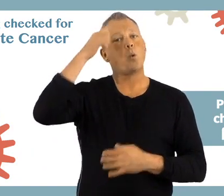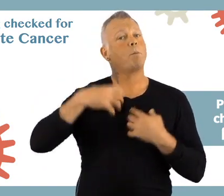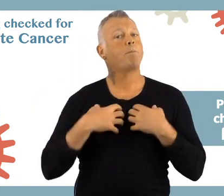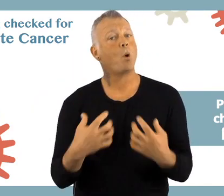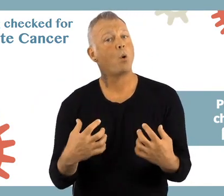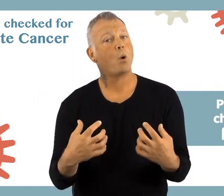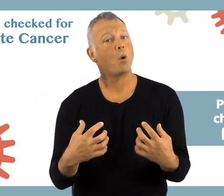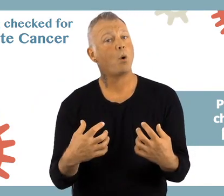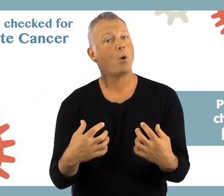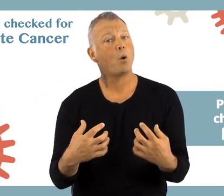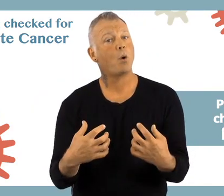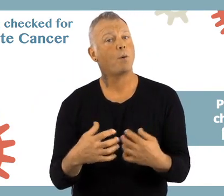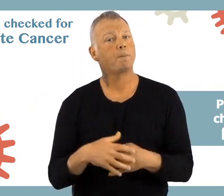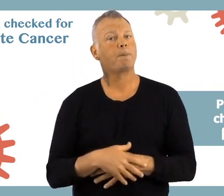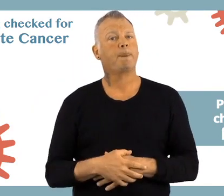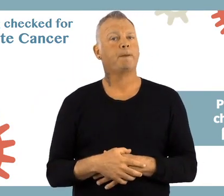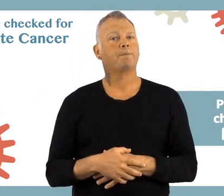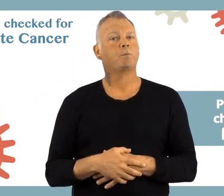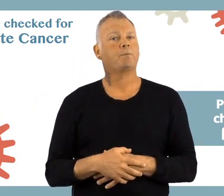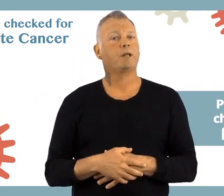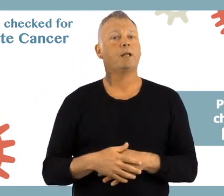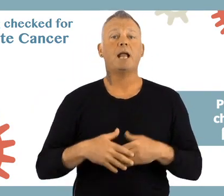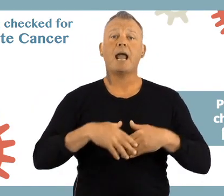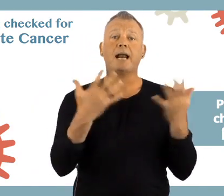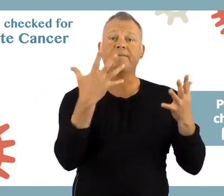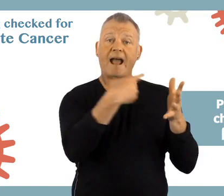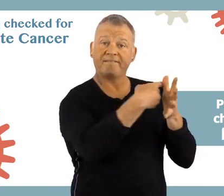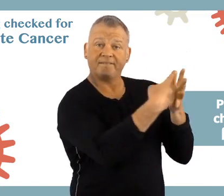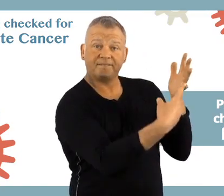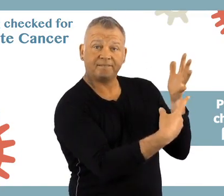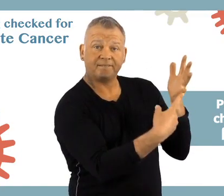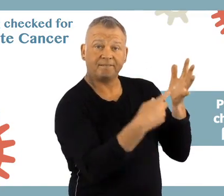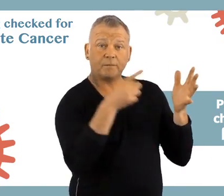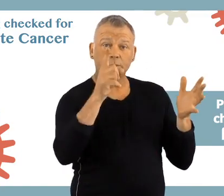Are you concerned and want to know more?